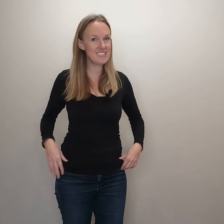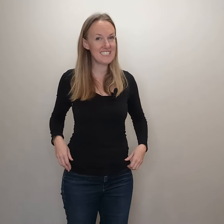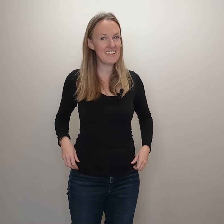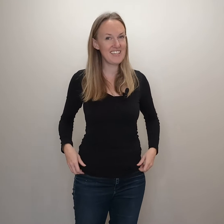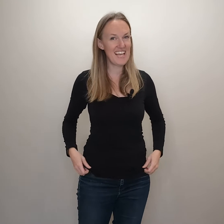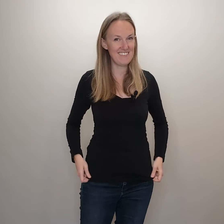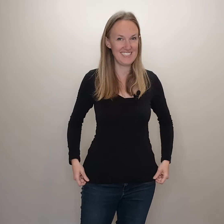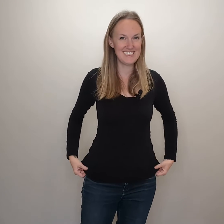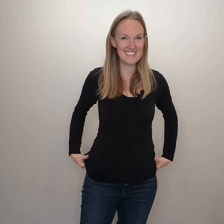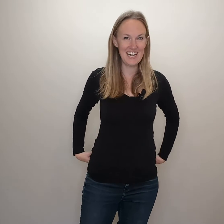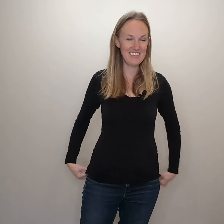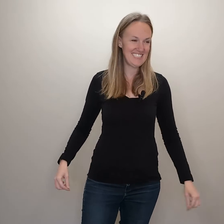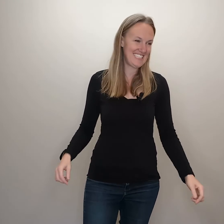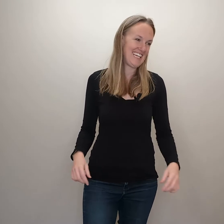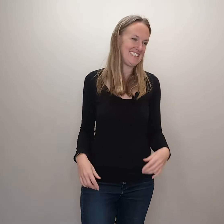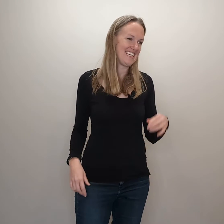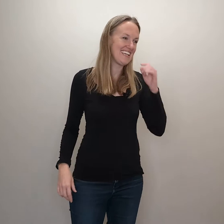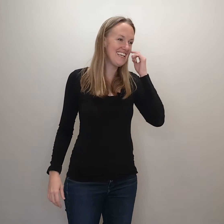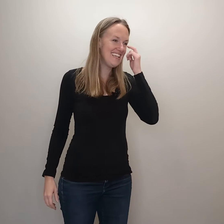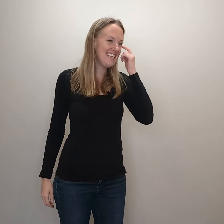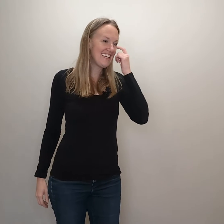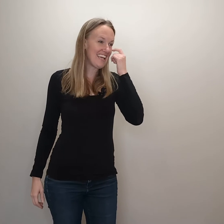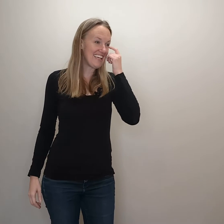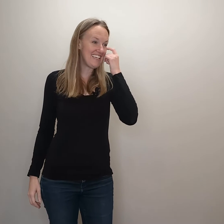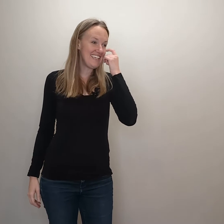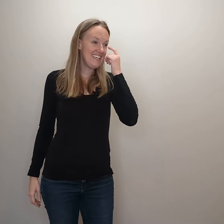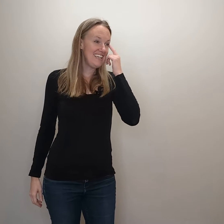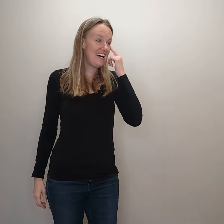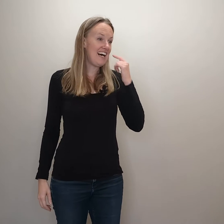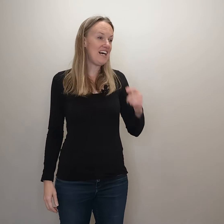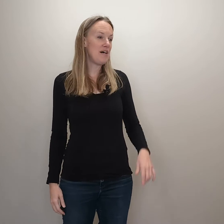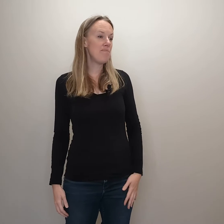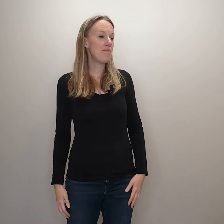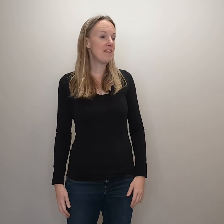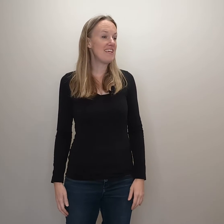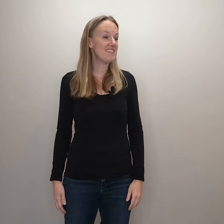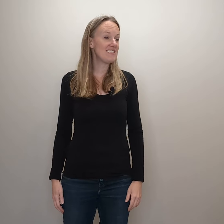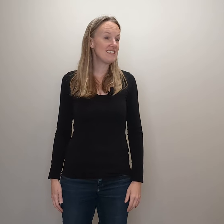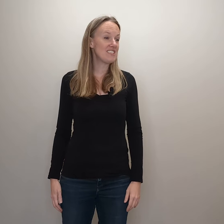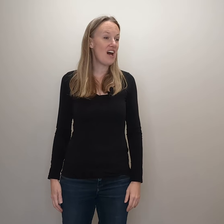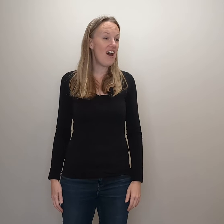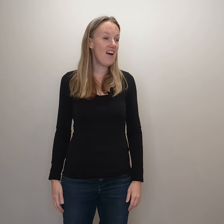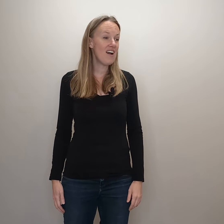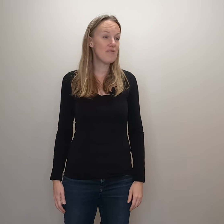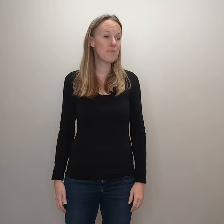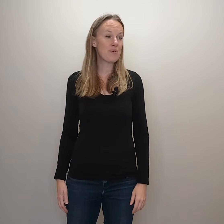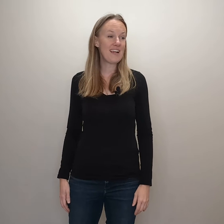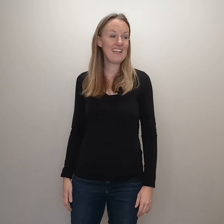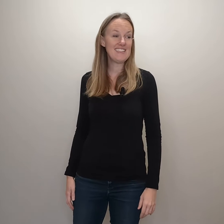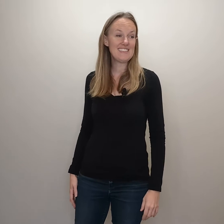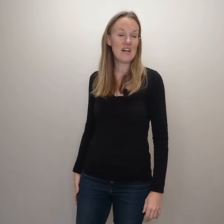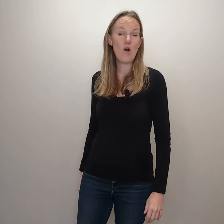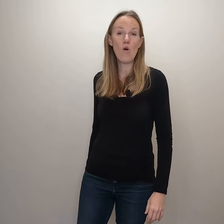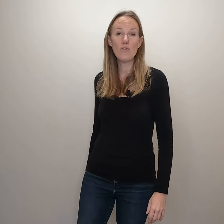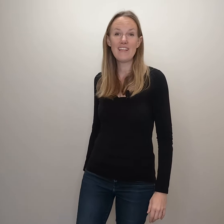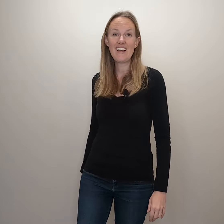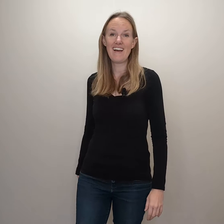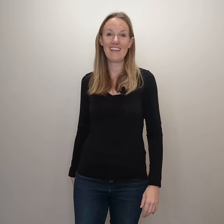is a living language. It's always changing. Okay? But there's a song of praise that only I